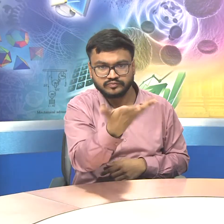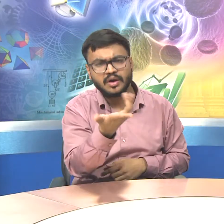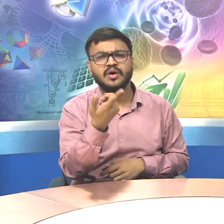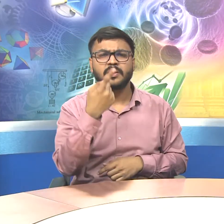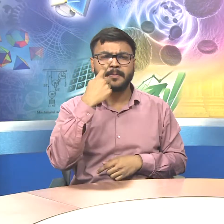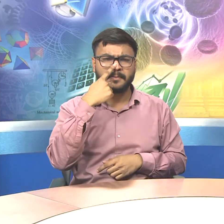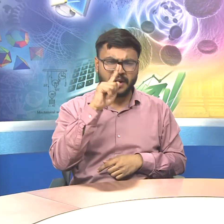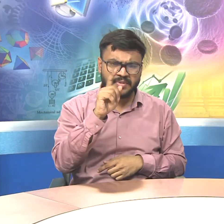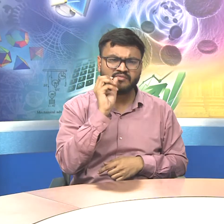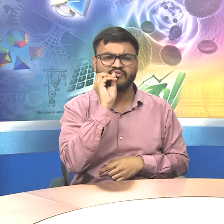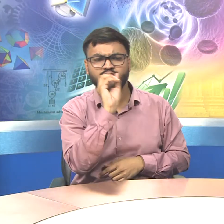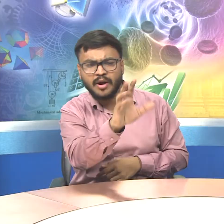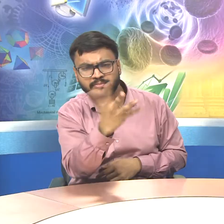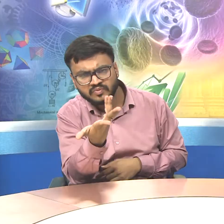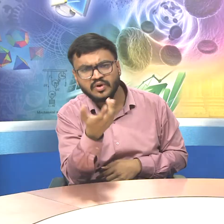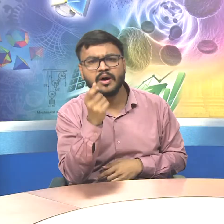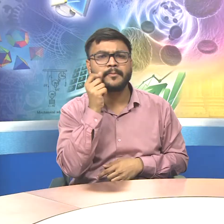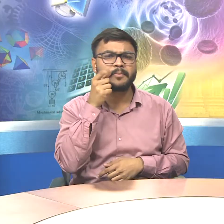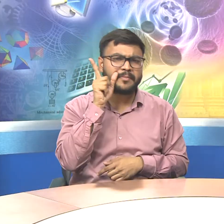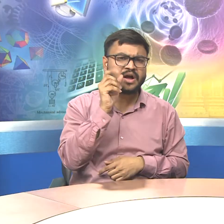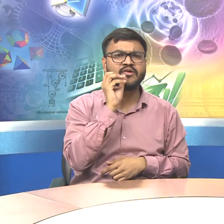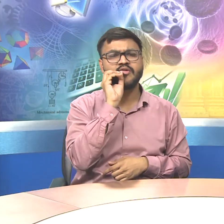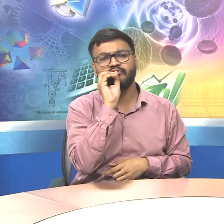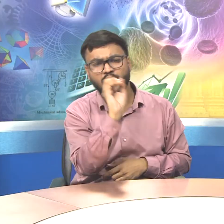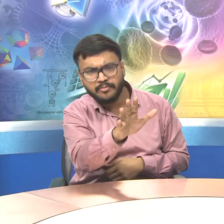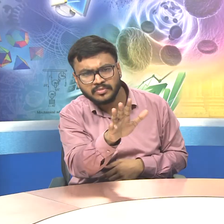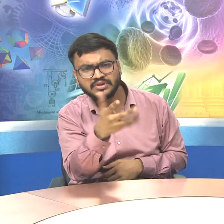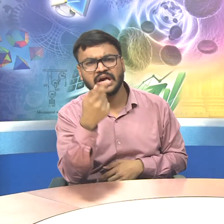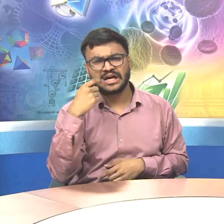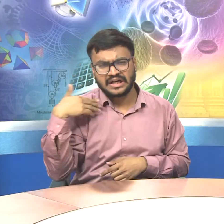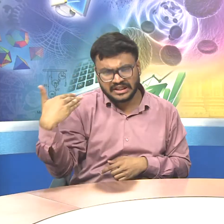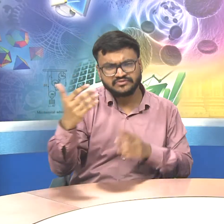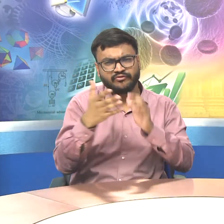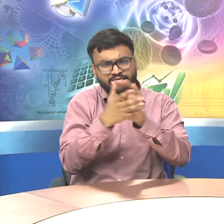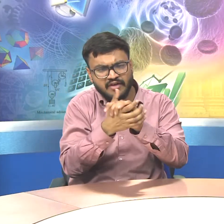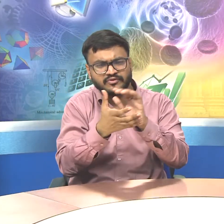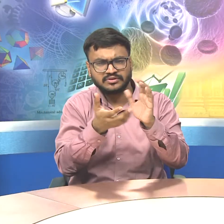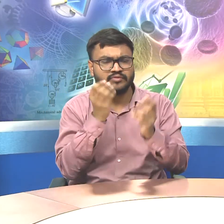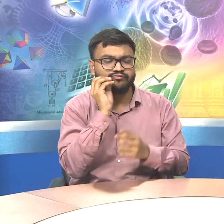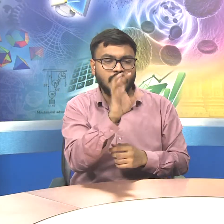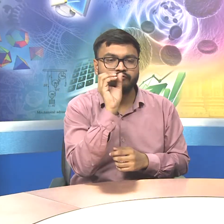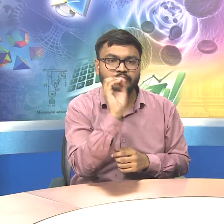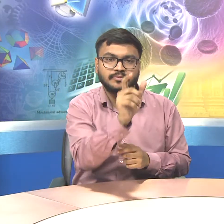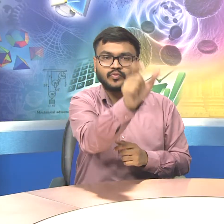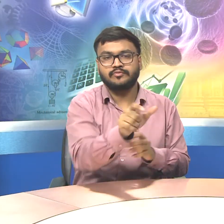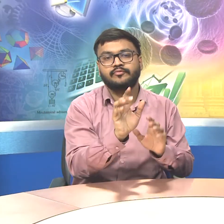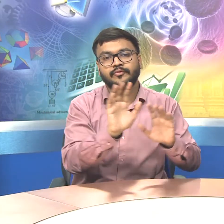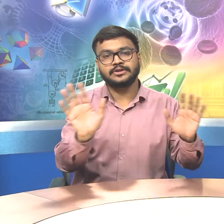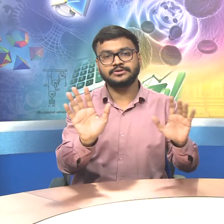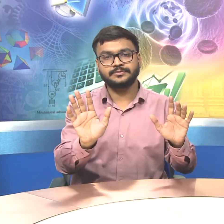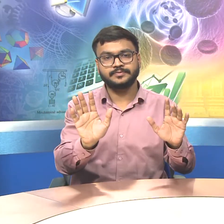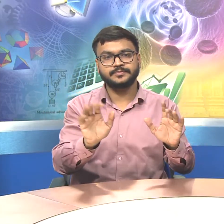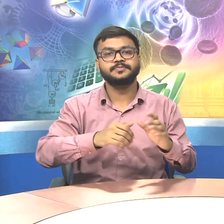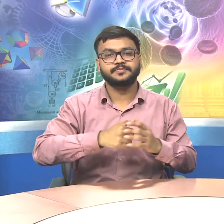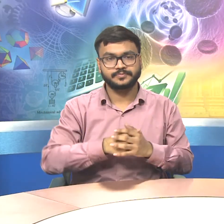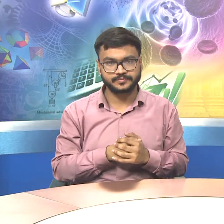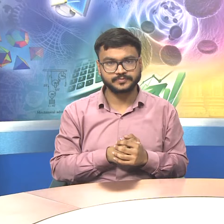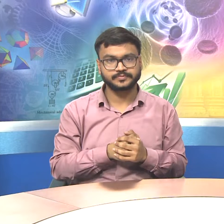It is a simple sentence because in this, a person is simply informing or telling the